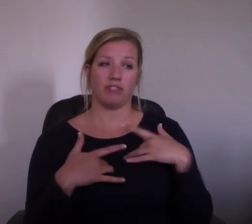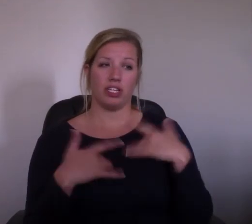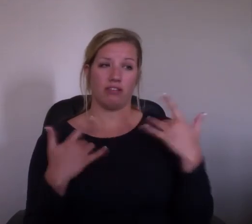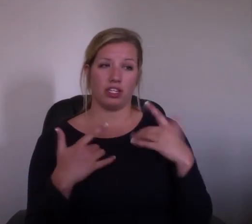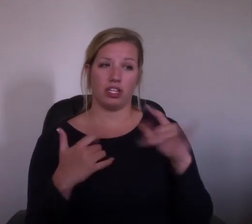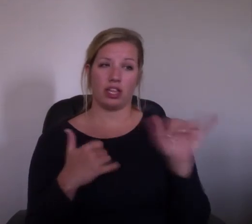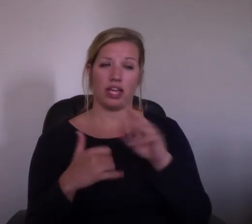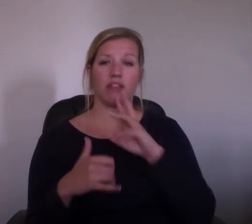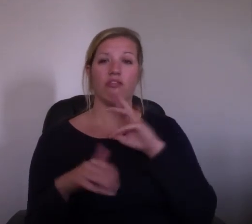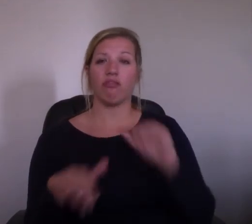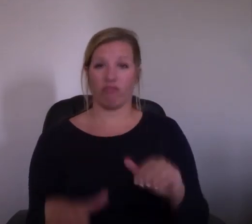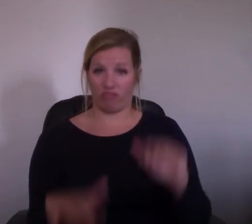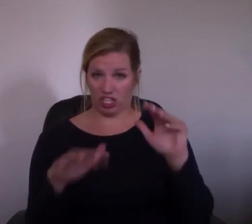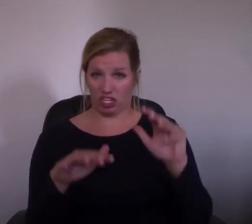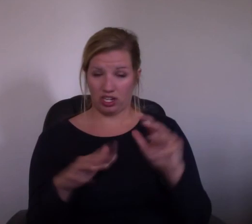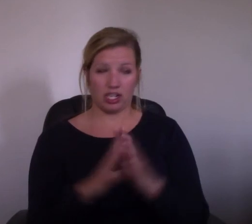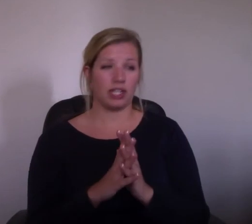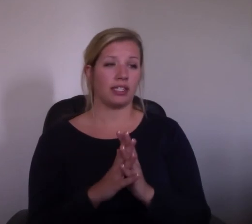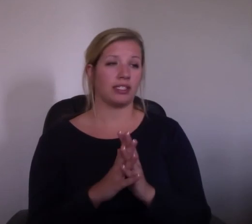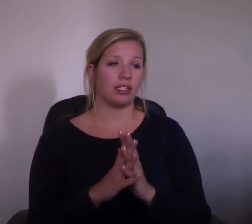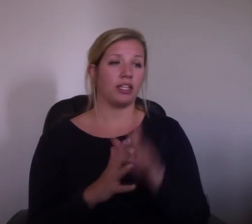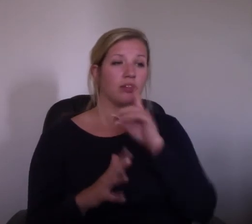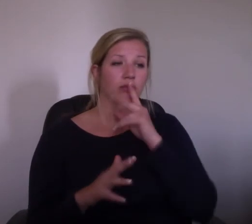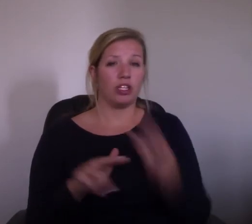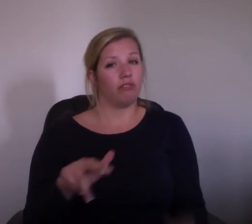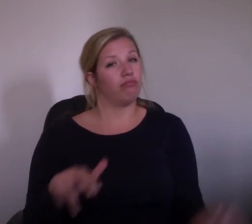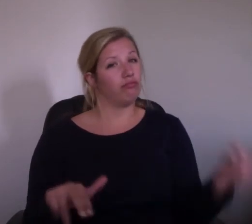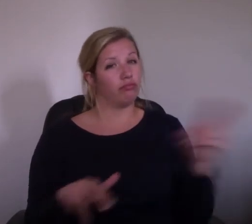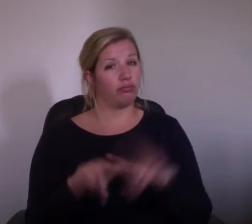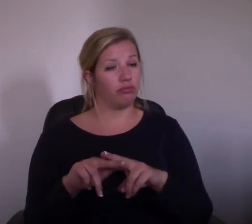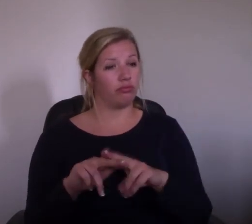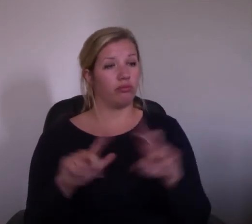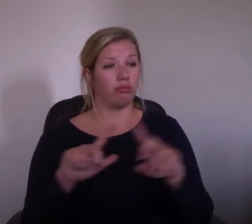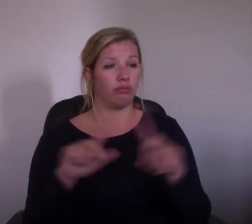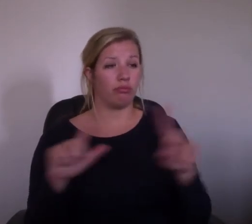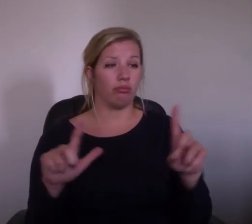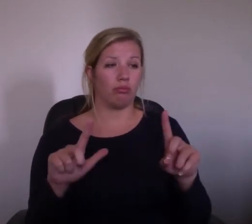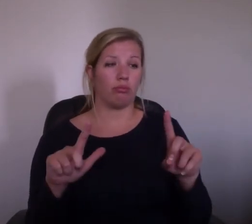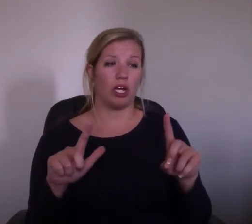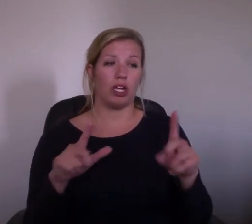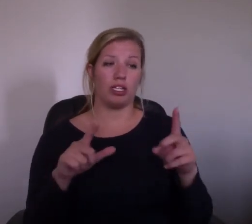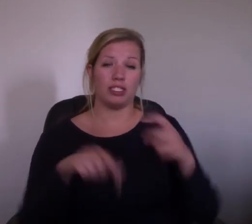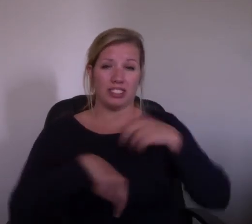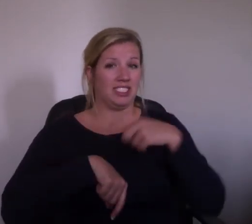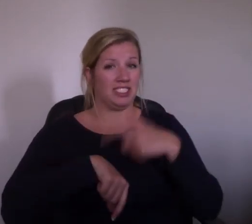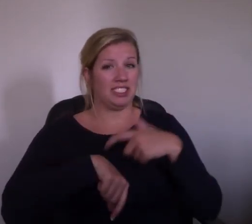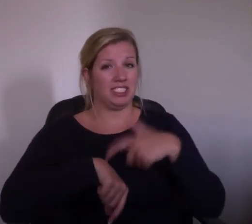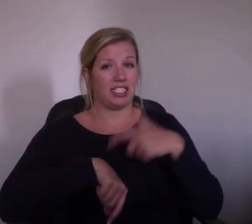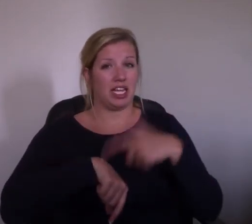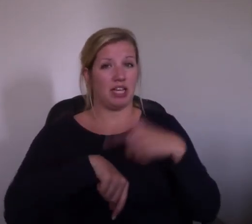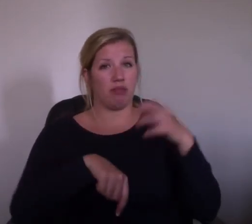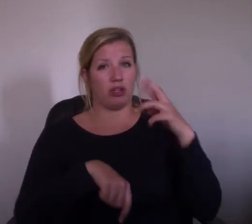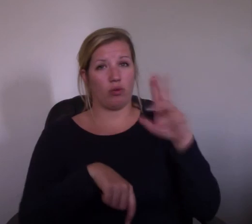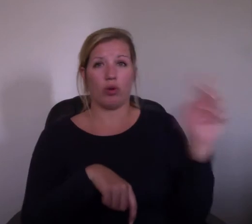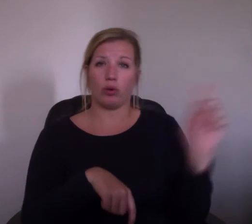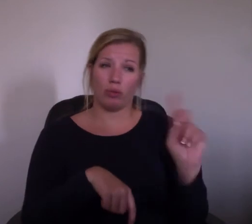flooding, has increased significantly, but its occurrence, location, and or timing is still uncertain. And you'll frequently hear